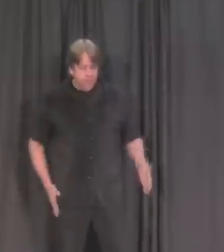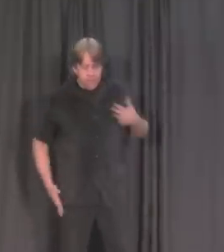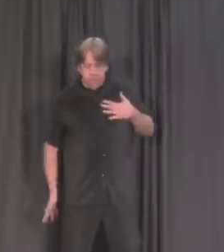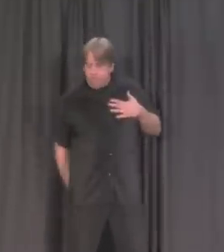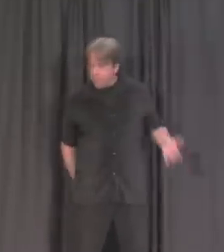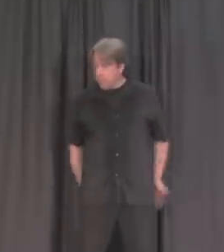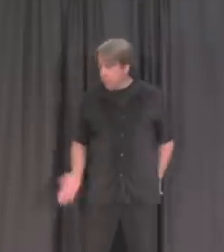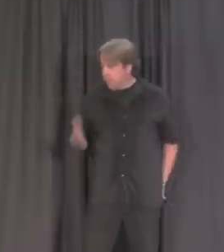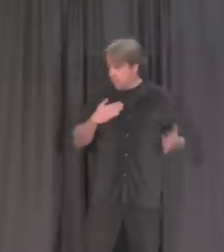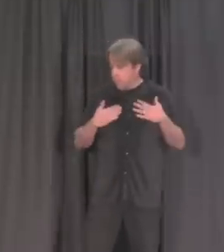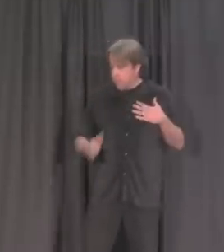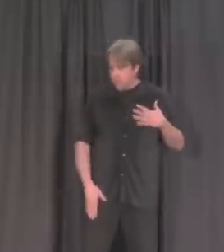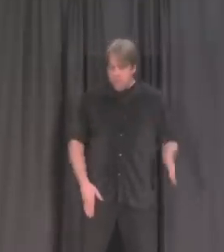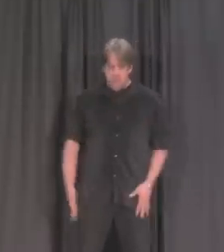to have a cigarette.